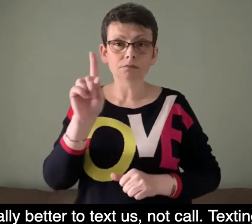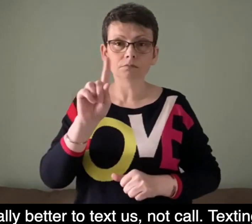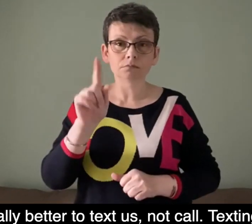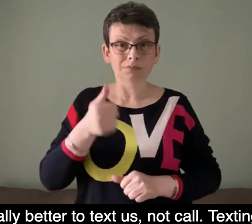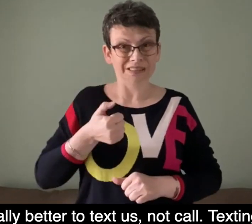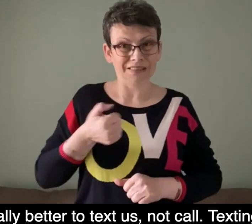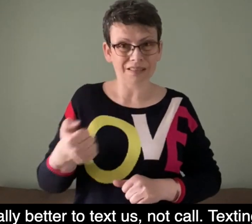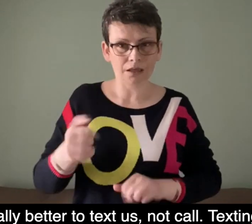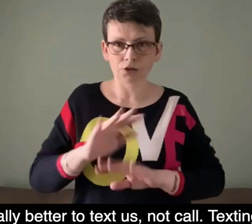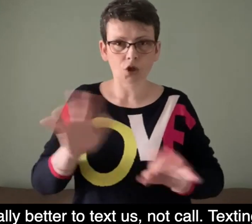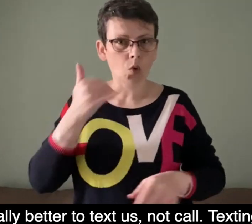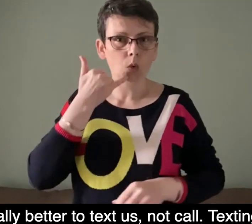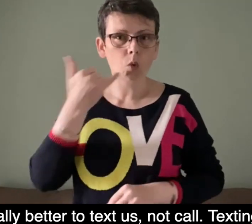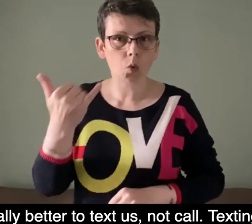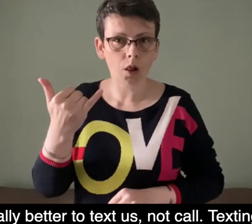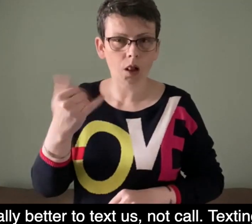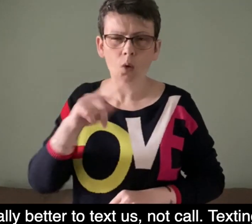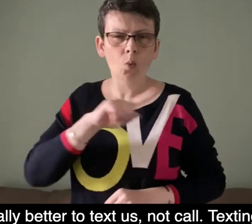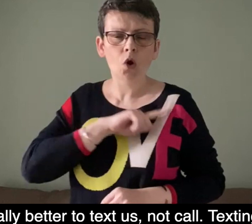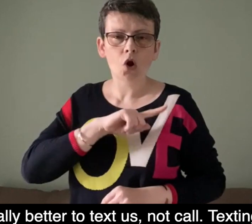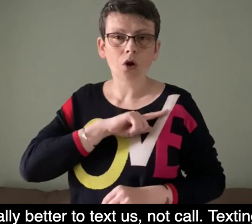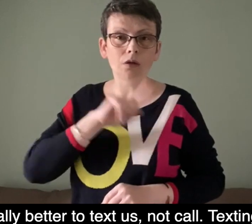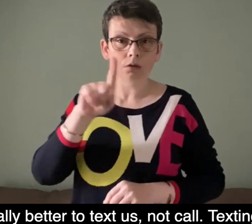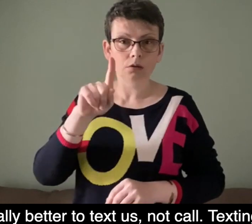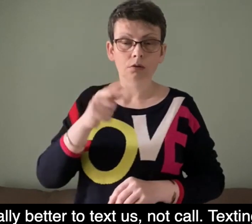It's usually better to text us, not call.